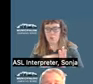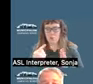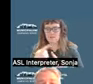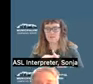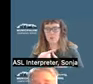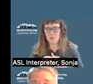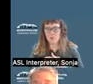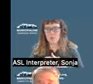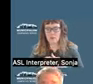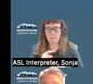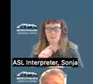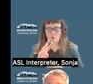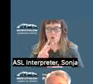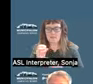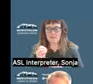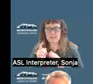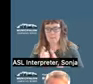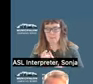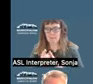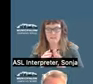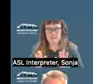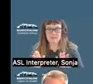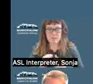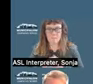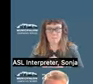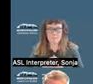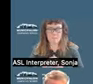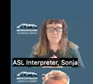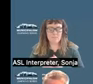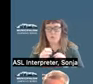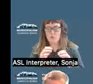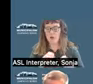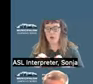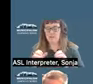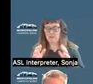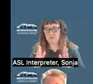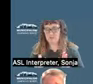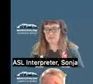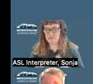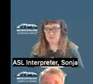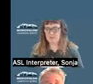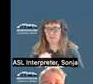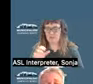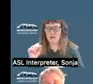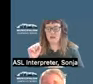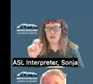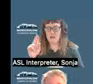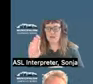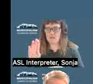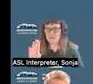and all the coalition work gets done by activists in sub committees where they volunteer